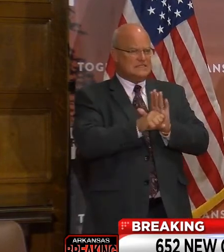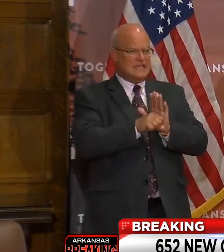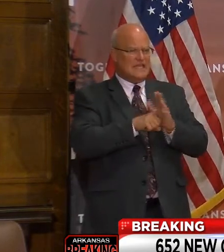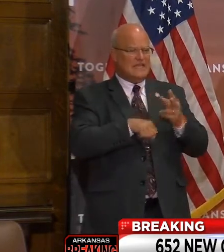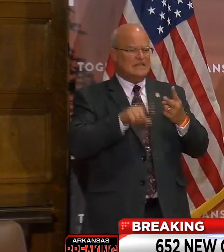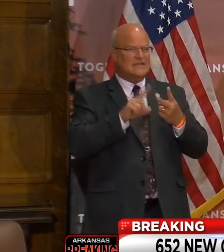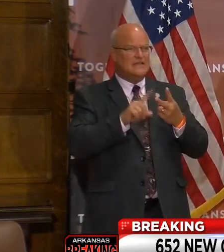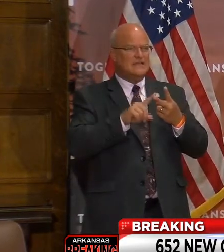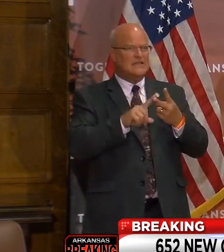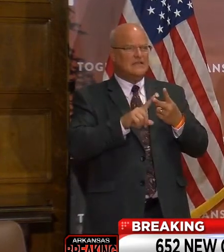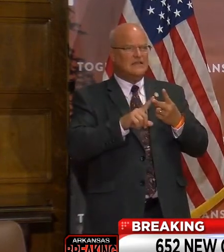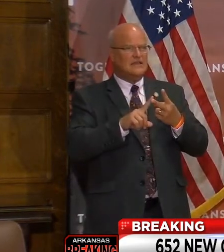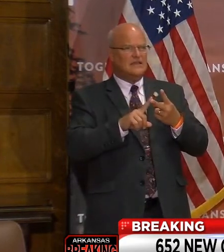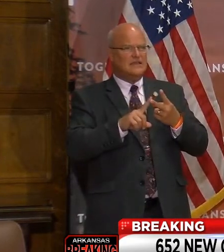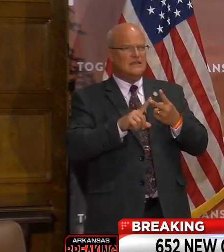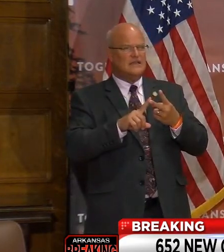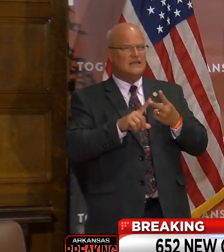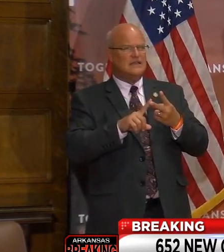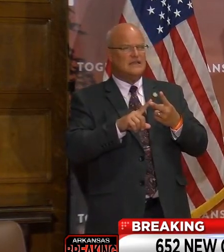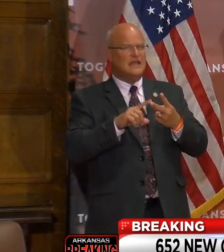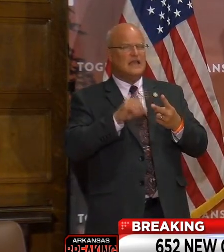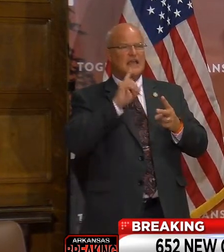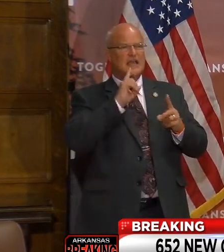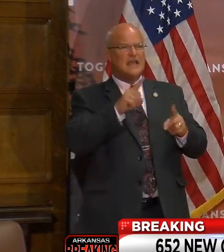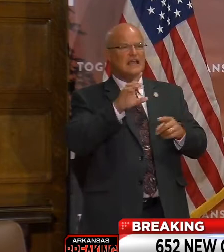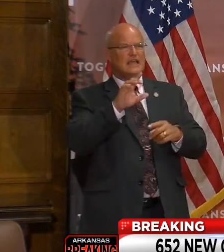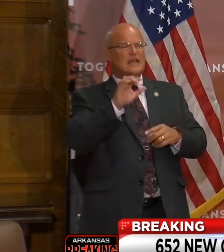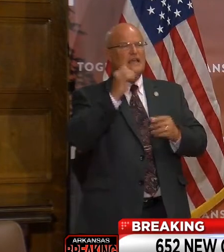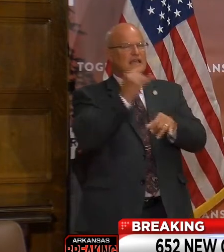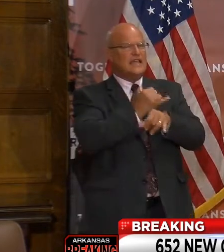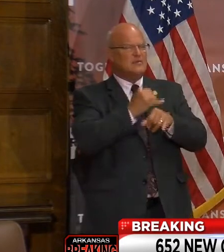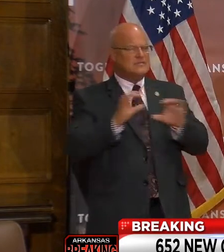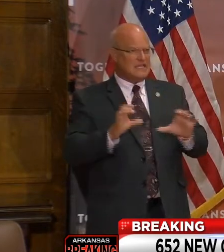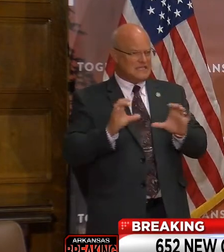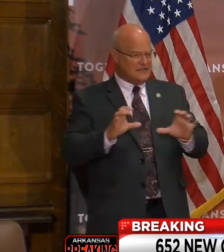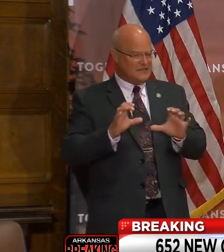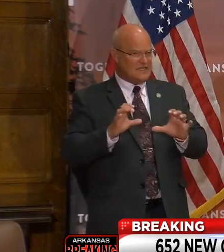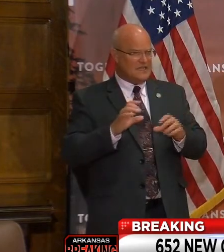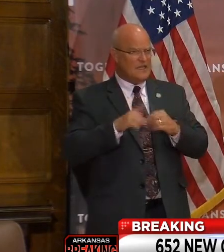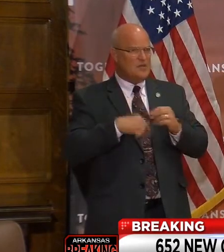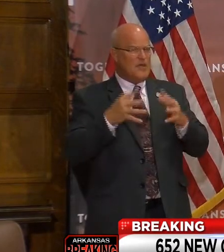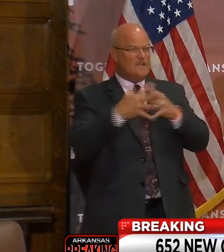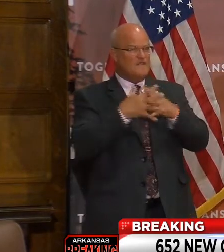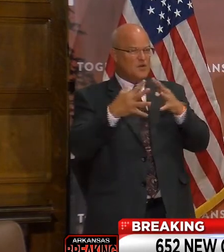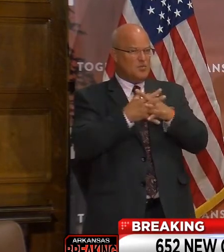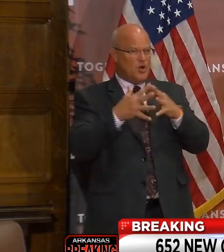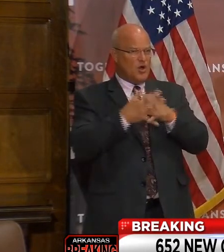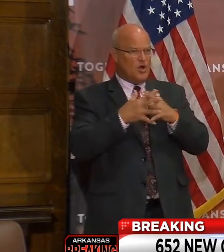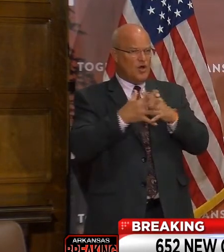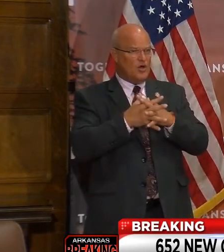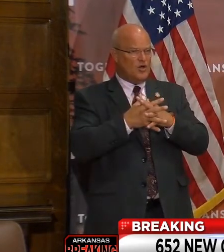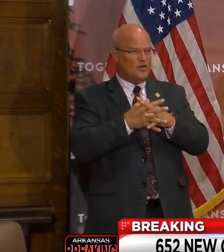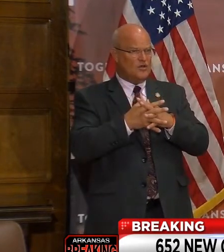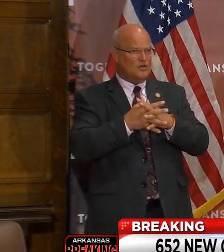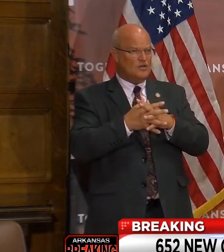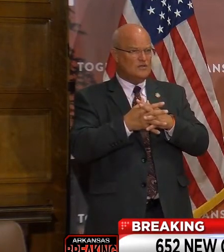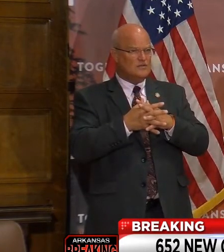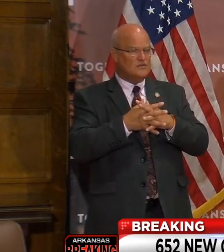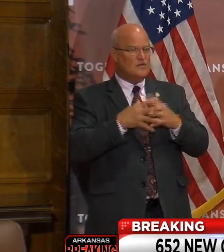And to your question about campus activity, or your answer about campus activities a moment ago about football, do you have any thought to